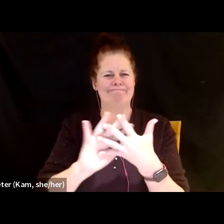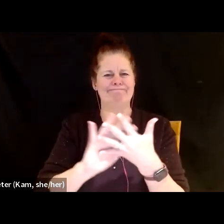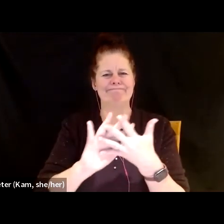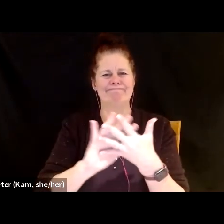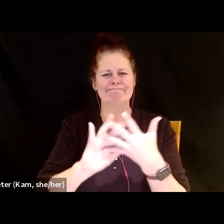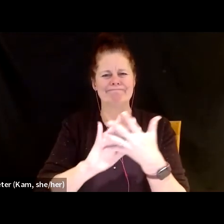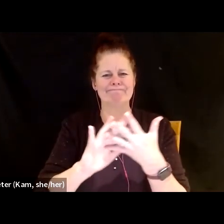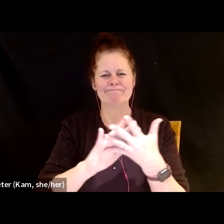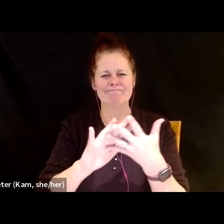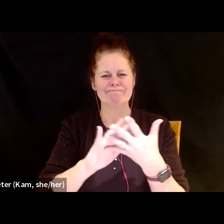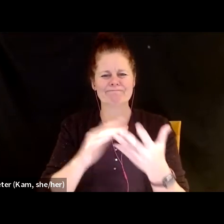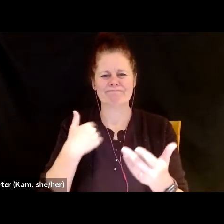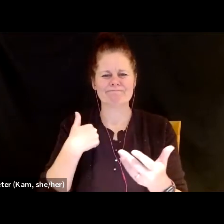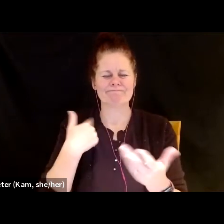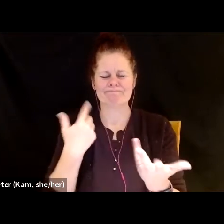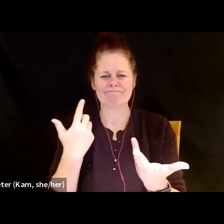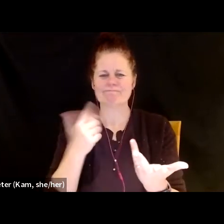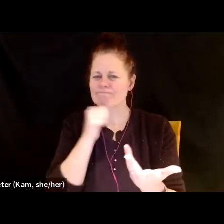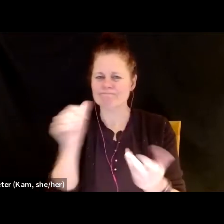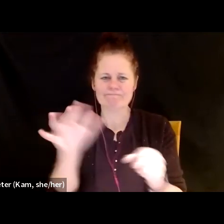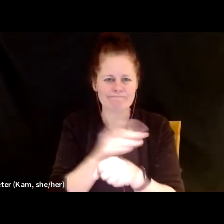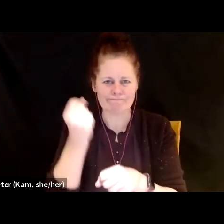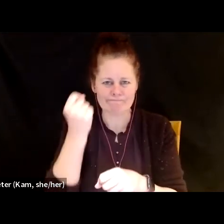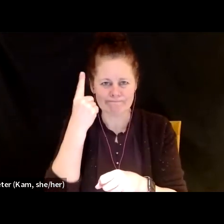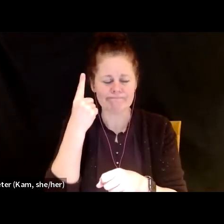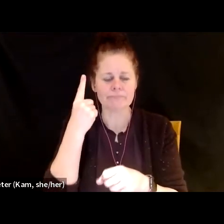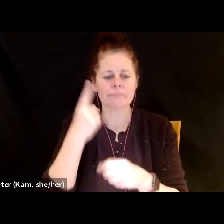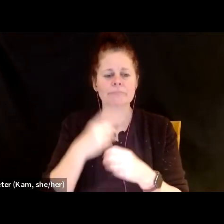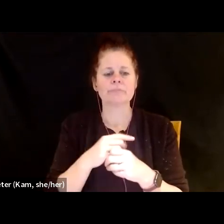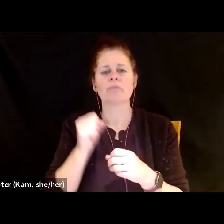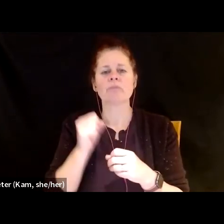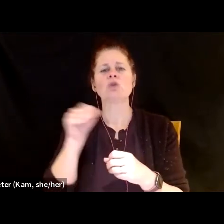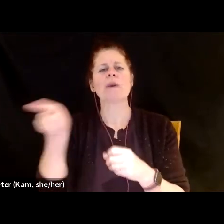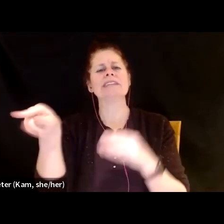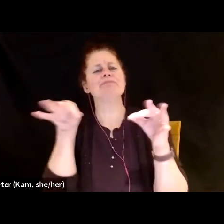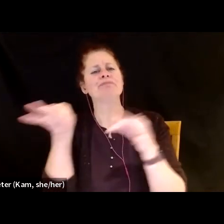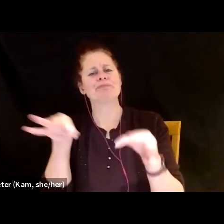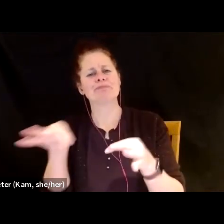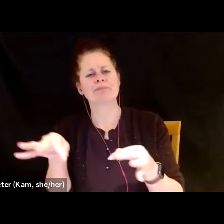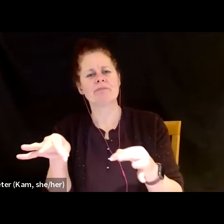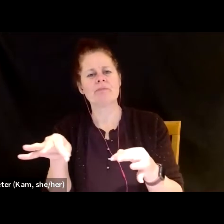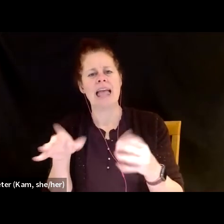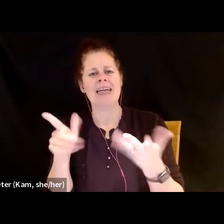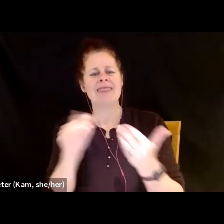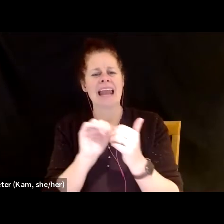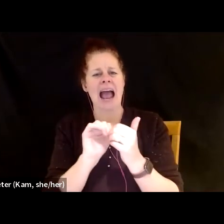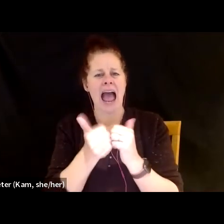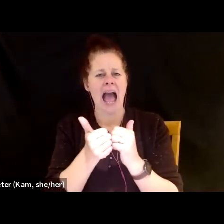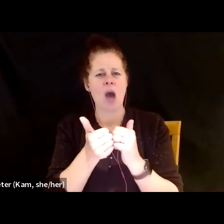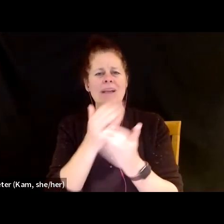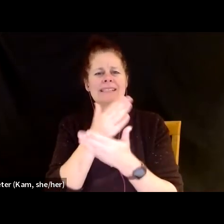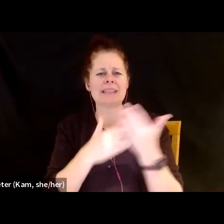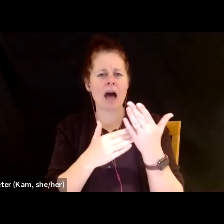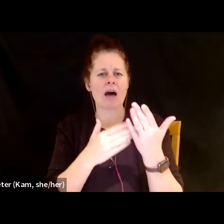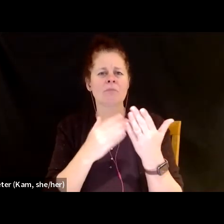Dr. Harris talked about how some efforts institutionally are done piecemeal and offered